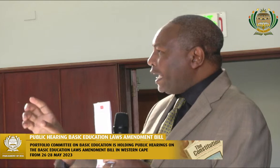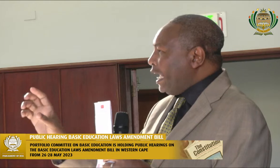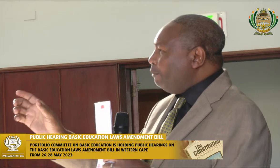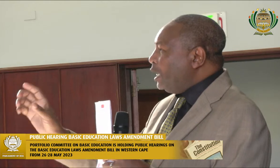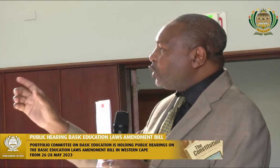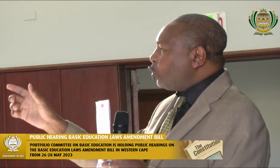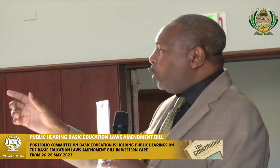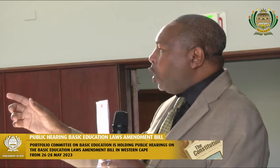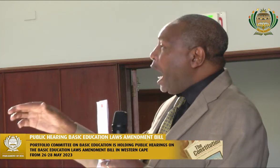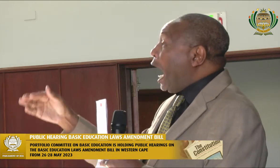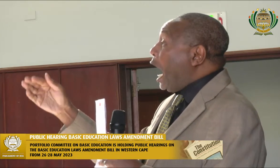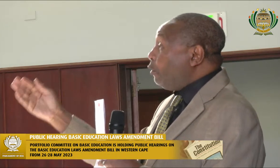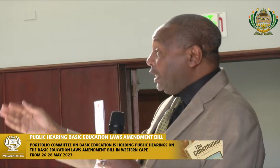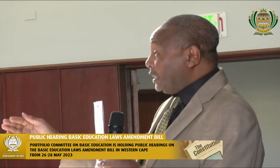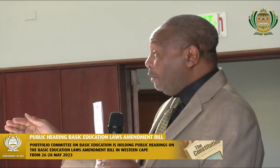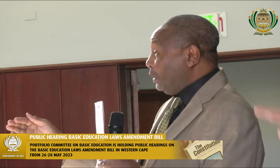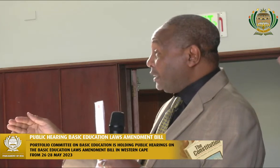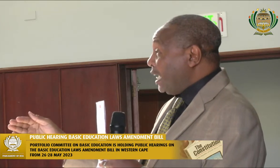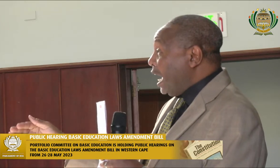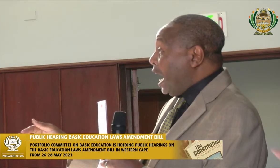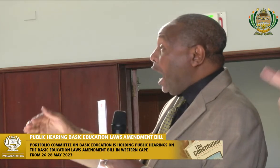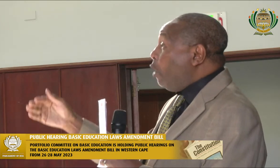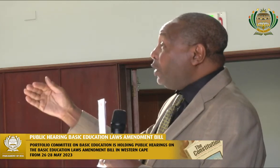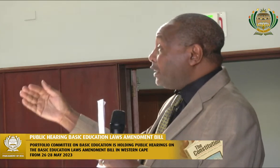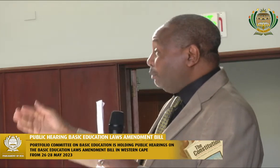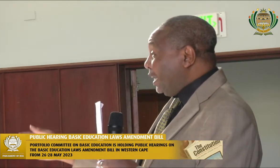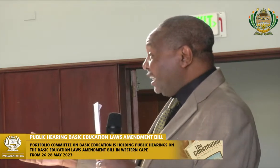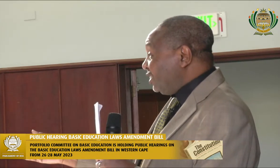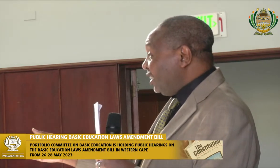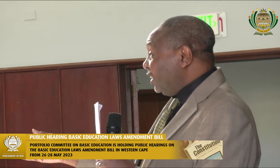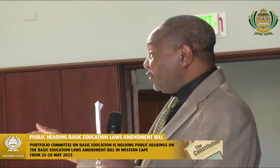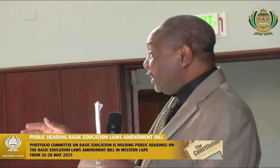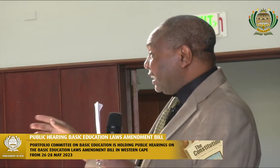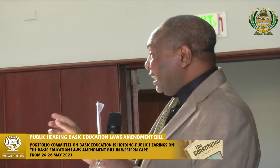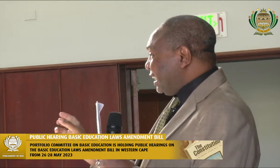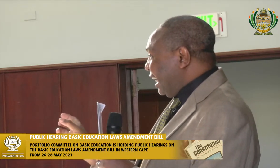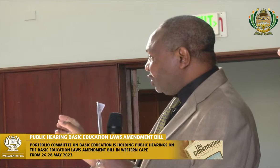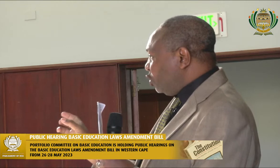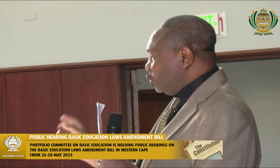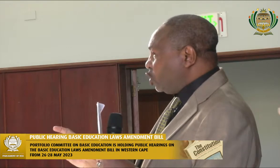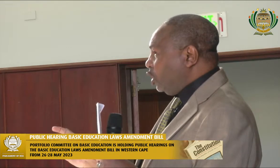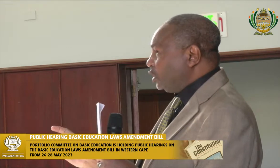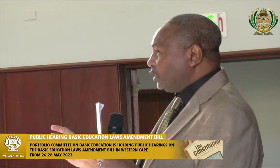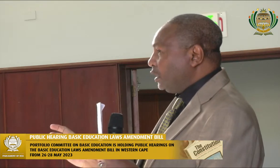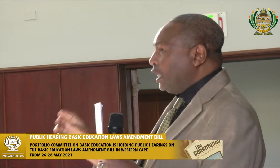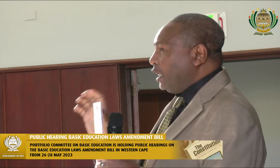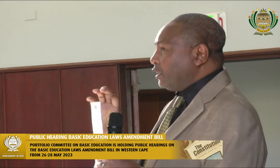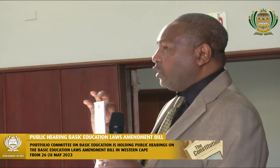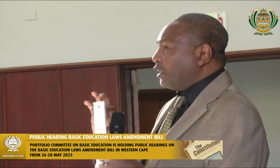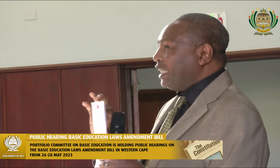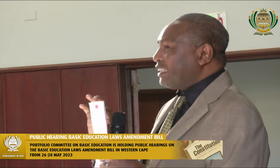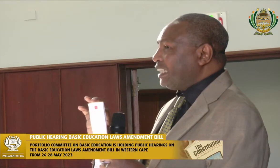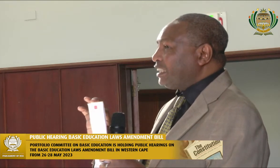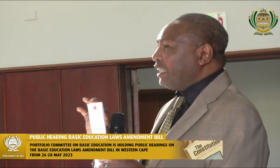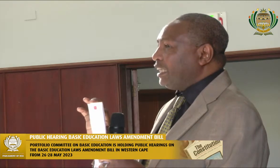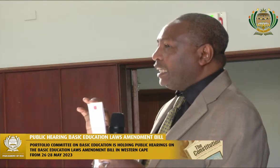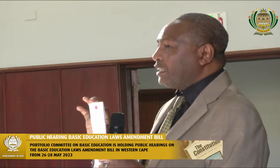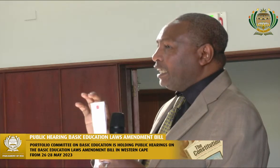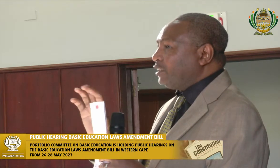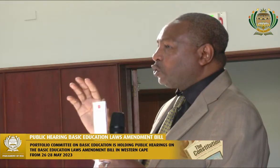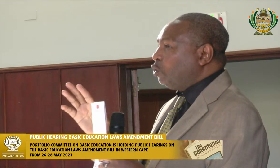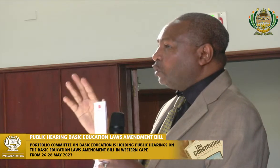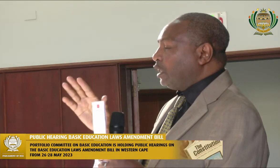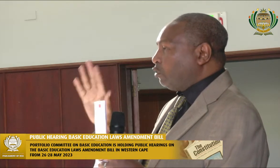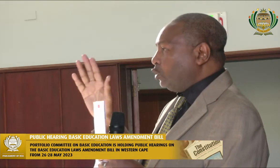school can make sure how it happens, how it's managed, so that it gets controlled. It's not a section